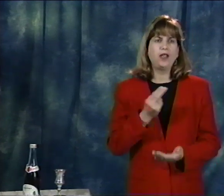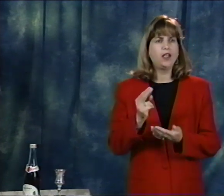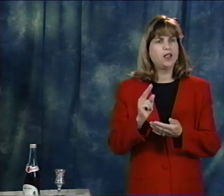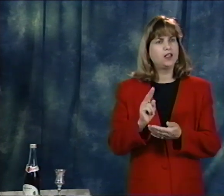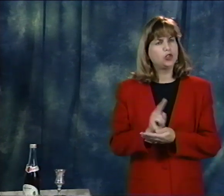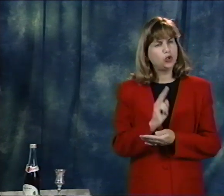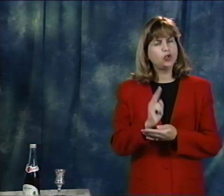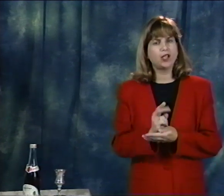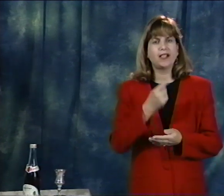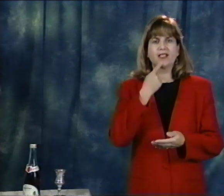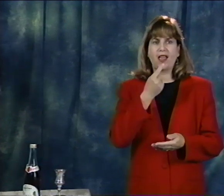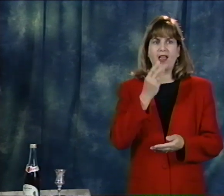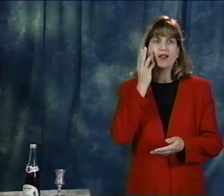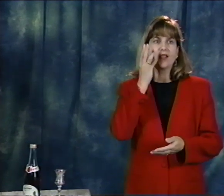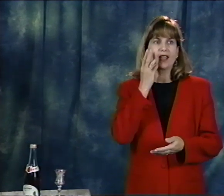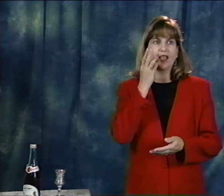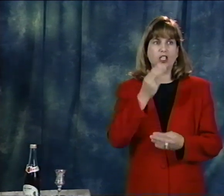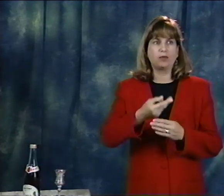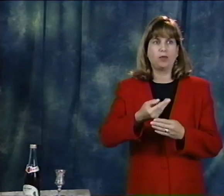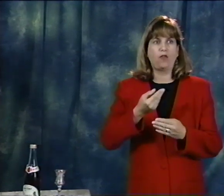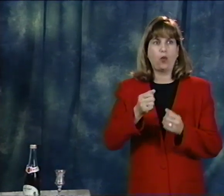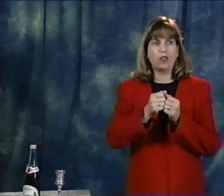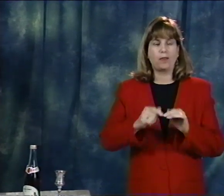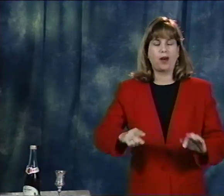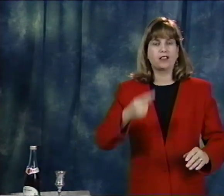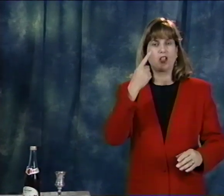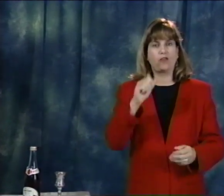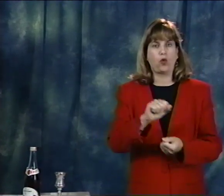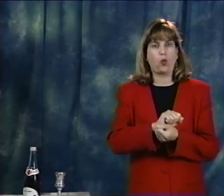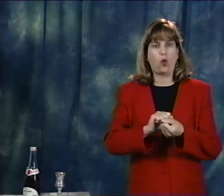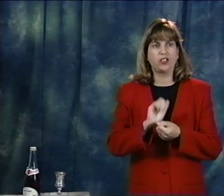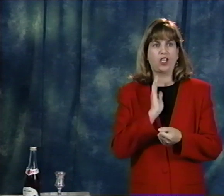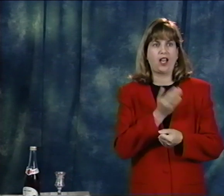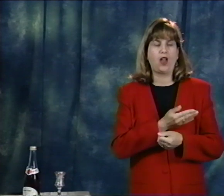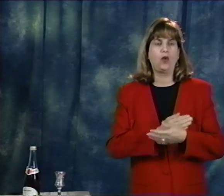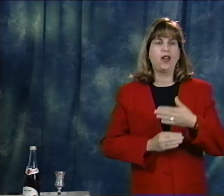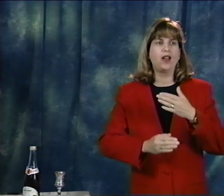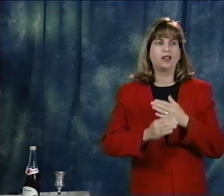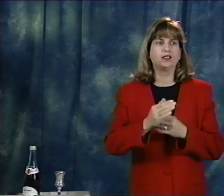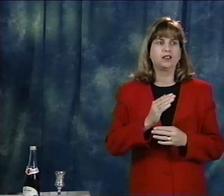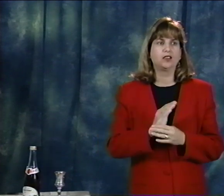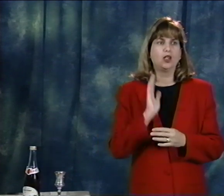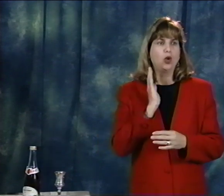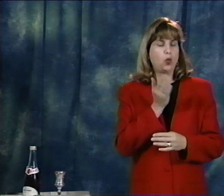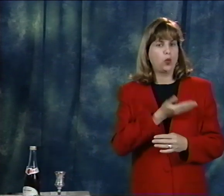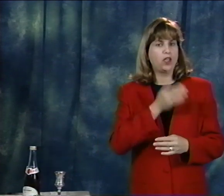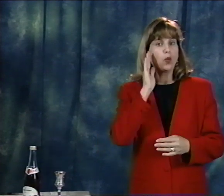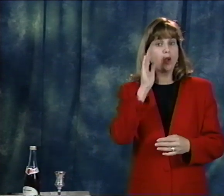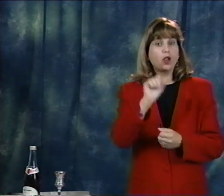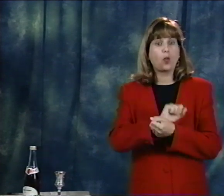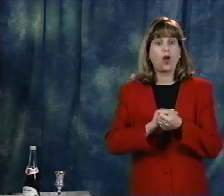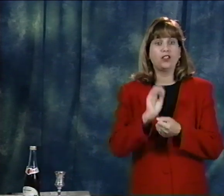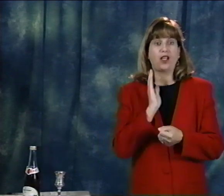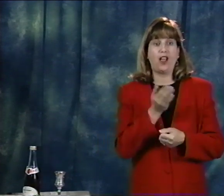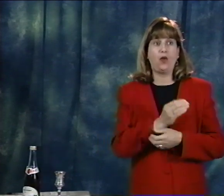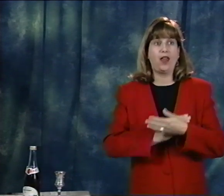We usually say the Kiddush before the blessing for washing our hands. We will wash our hands